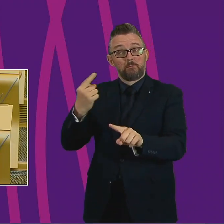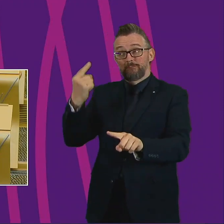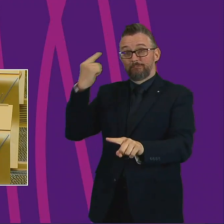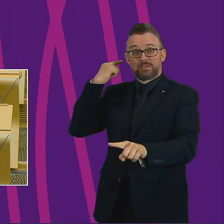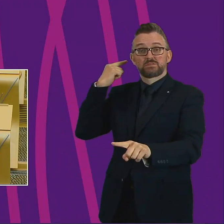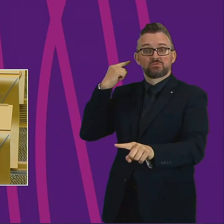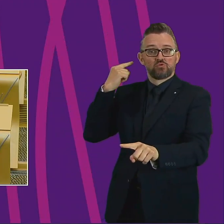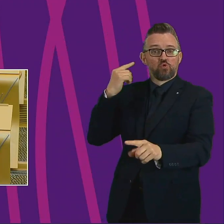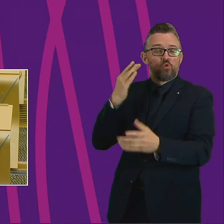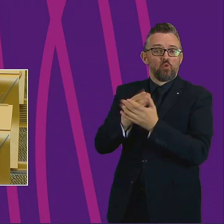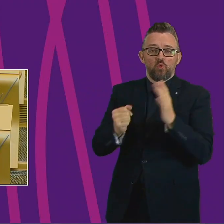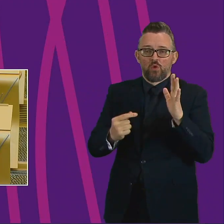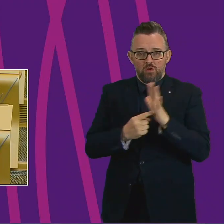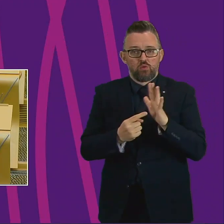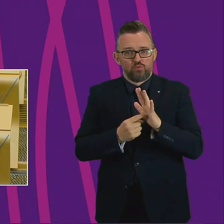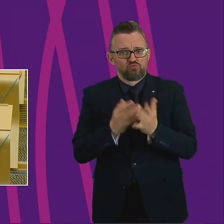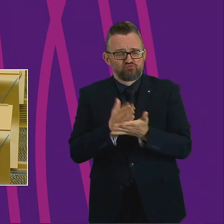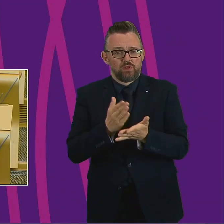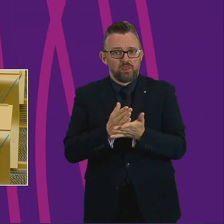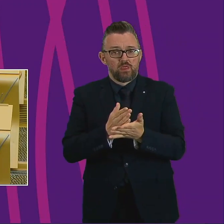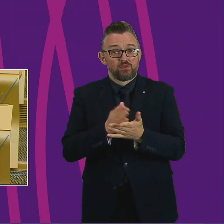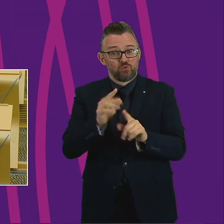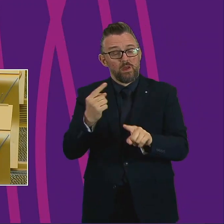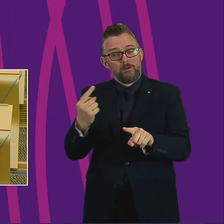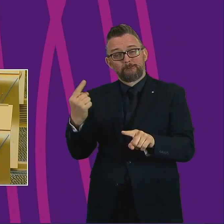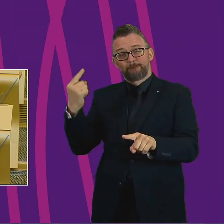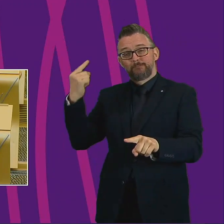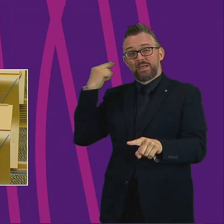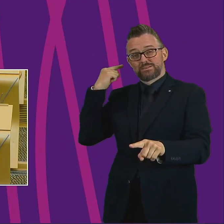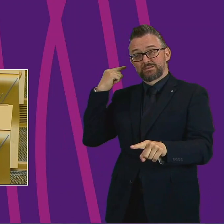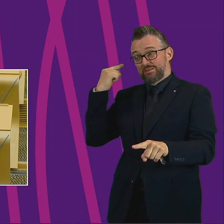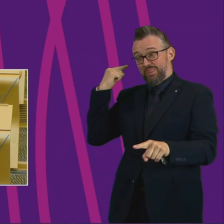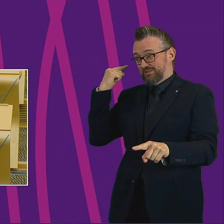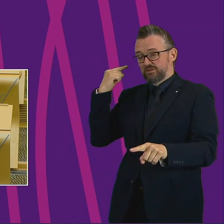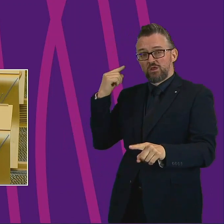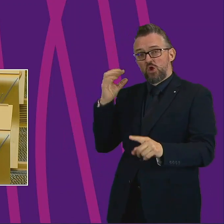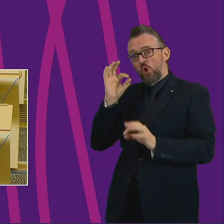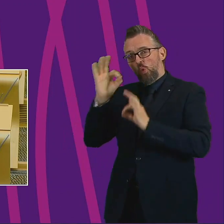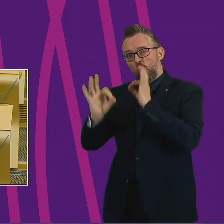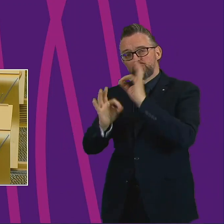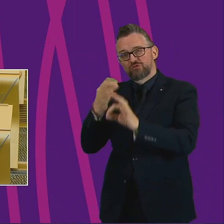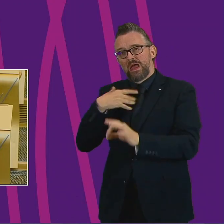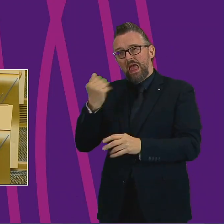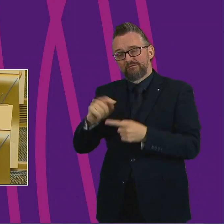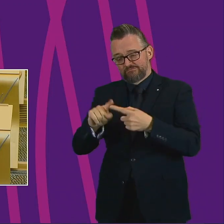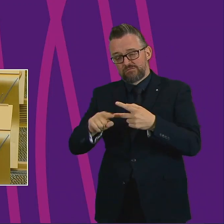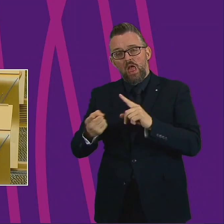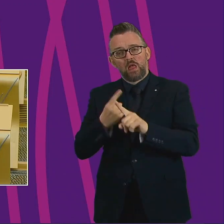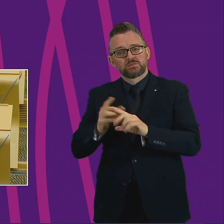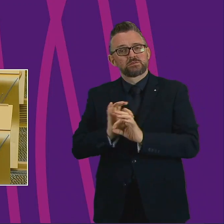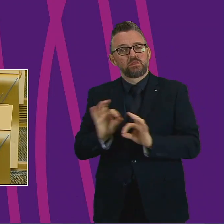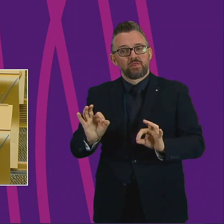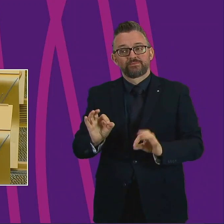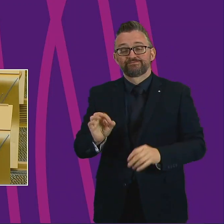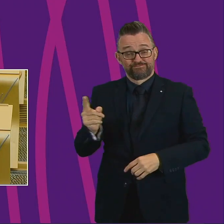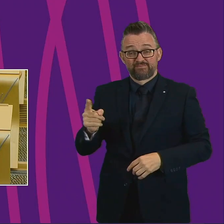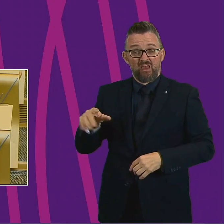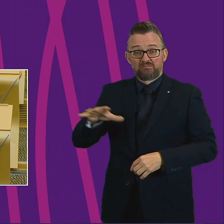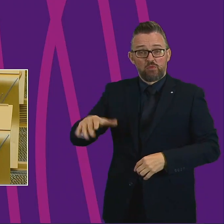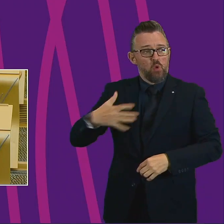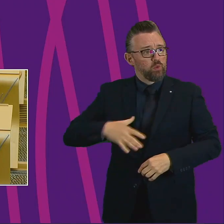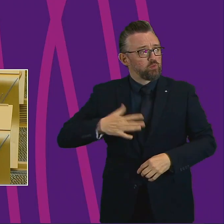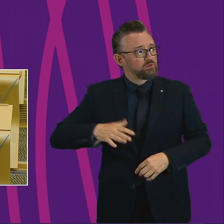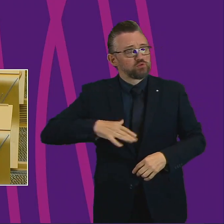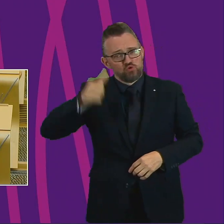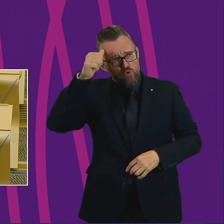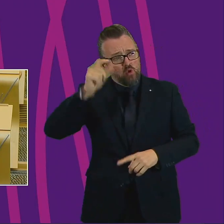and it is often that past and the unanswered questions around that past that many of the families desperately